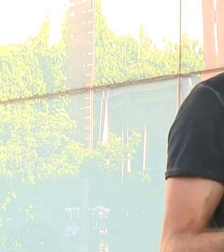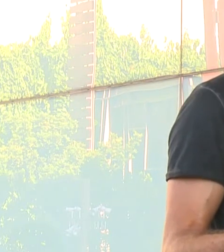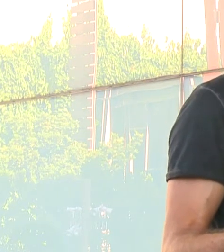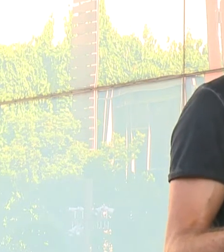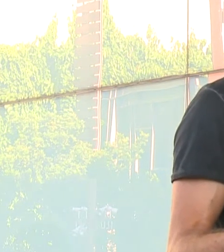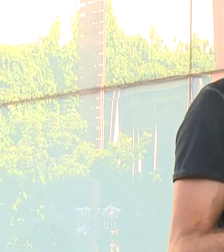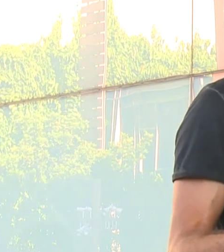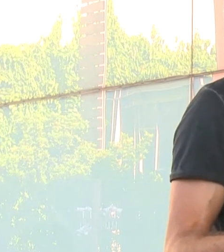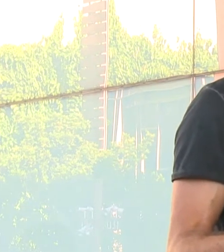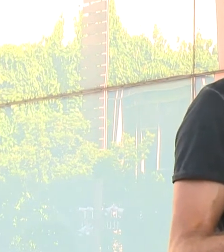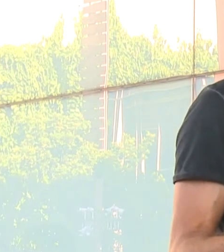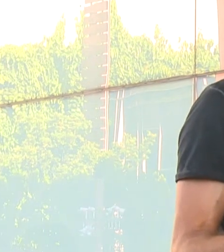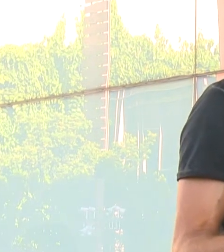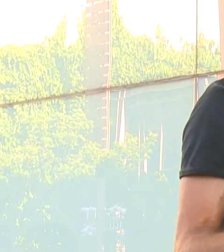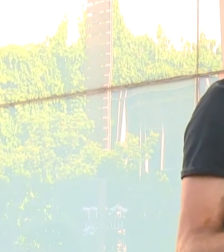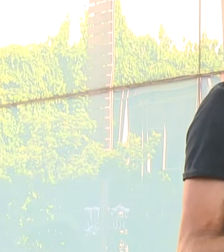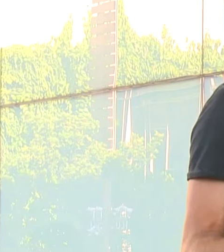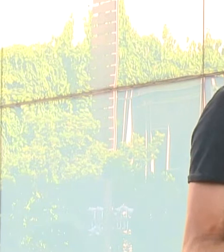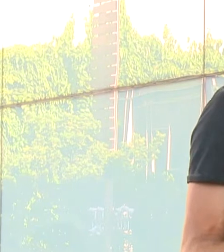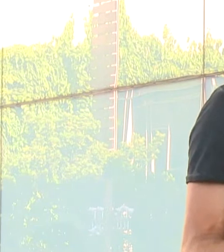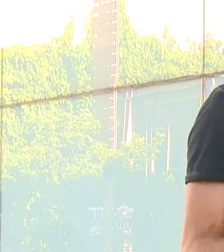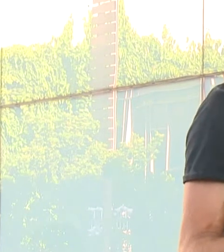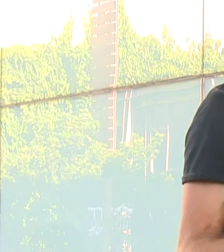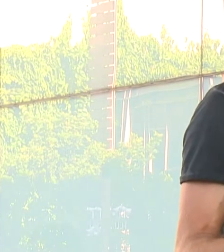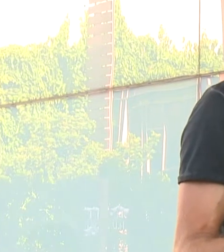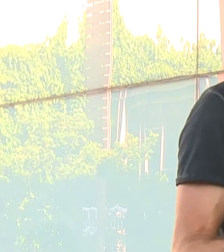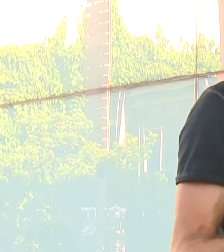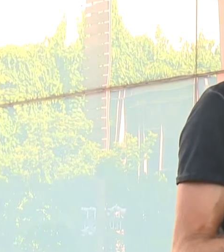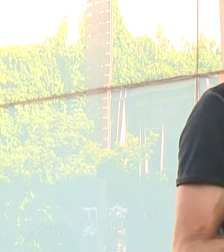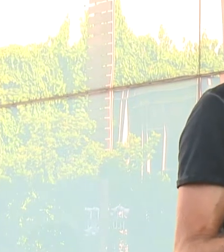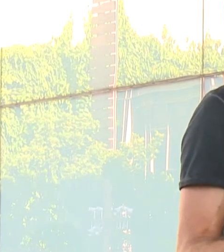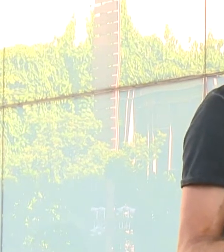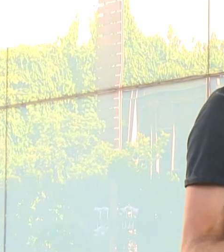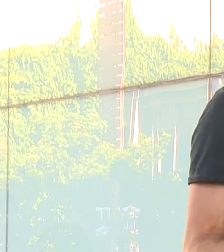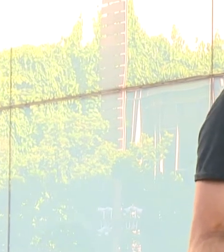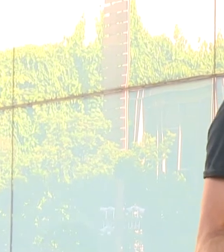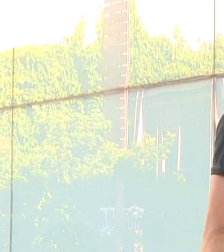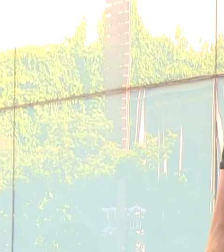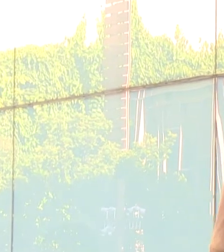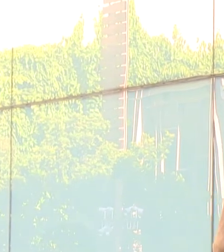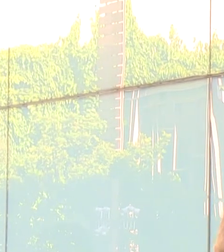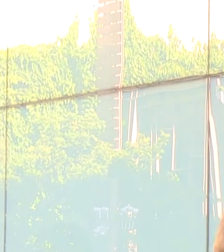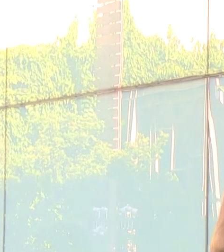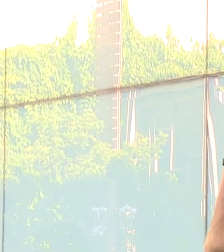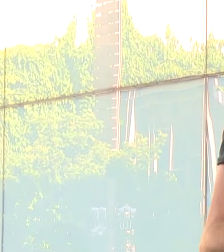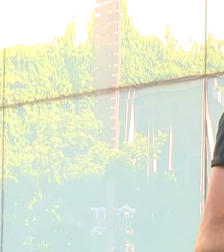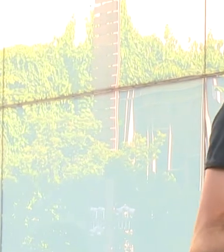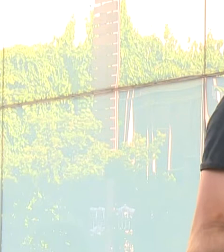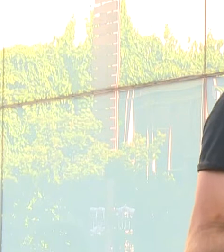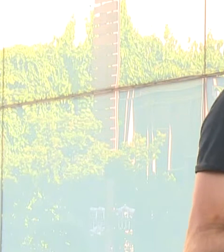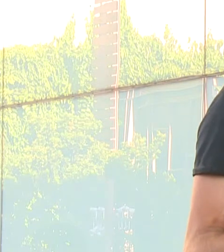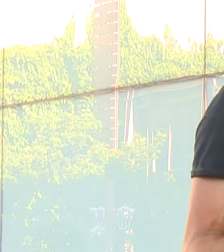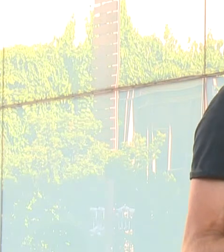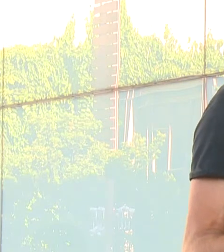limited production being shot here, mostly television, so it was hard to get a foot in the door at all to learn the ropes. I was lucky to land